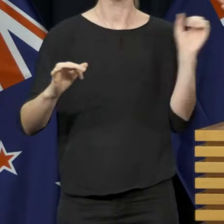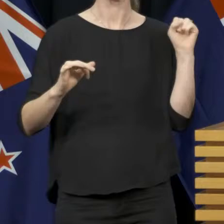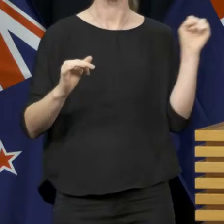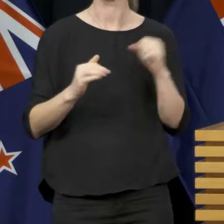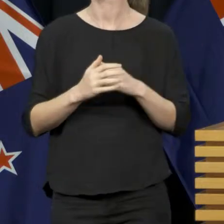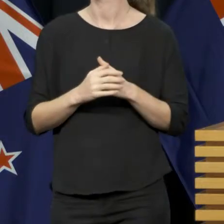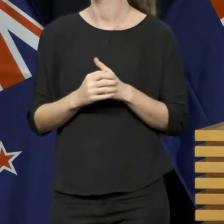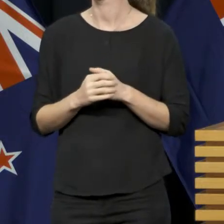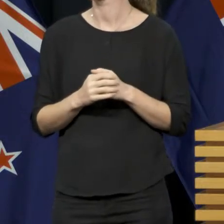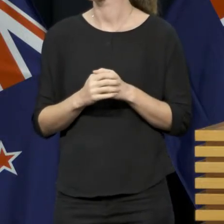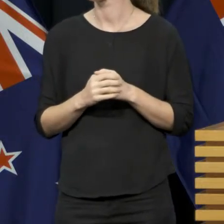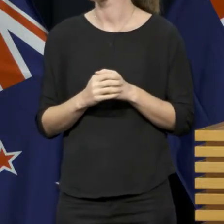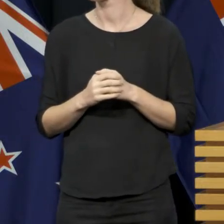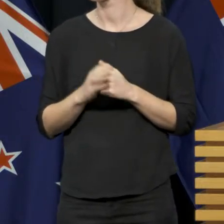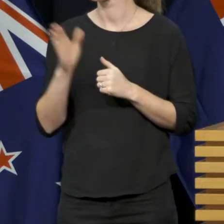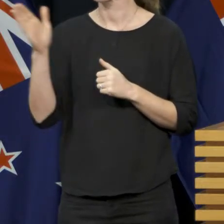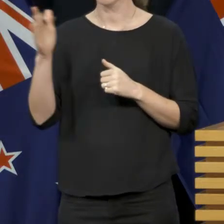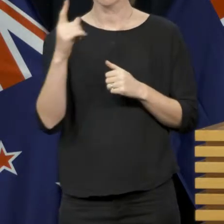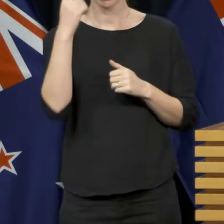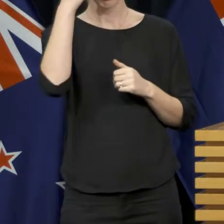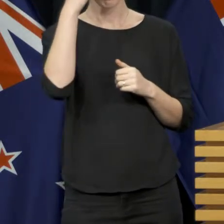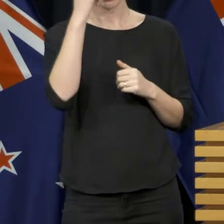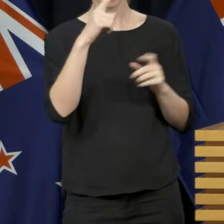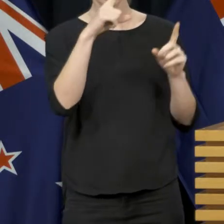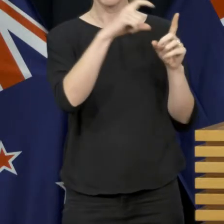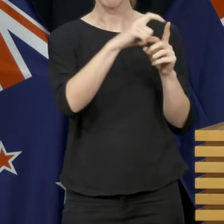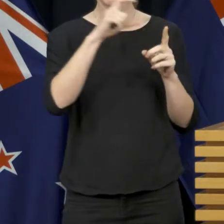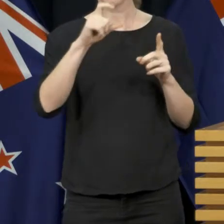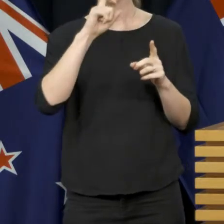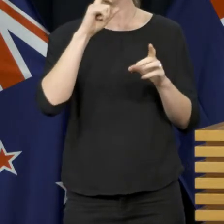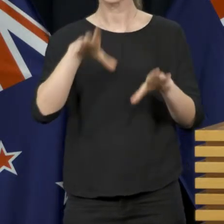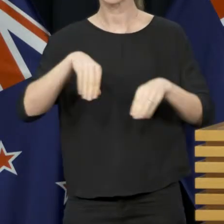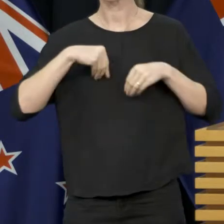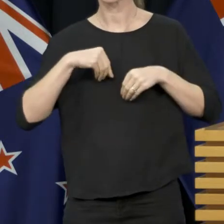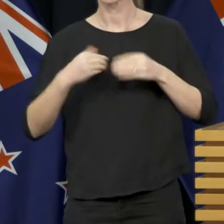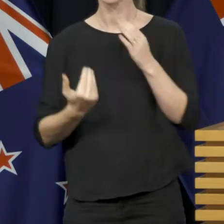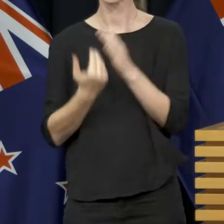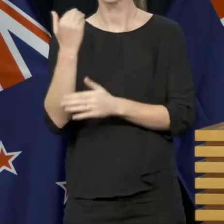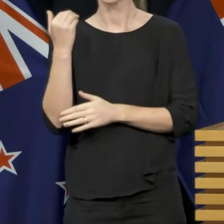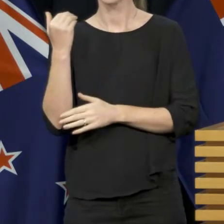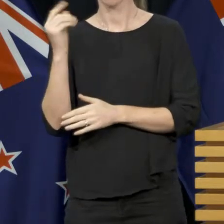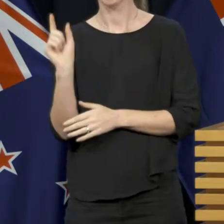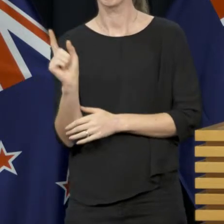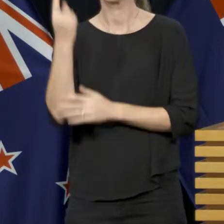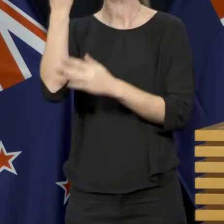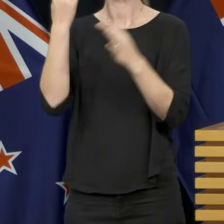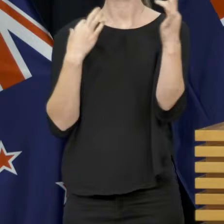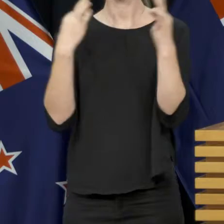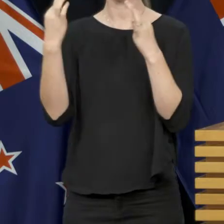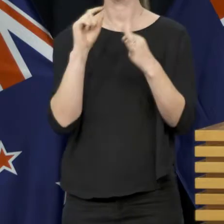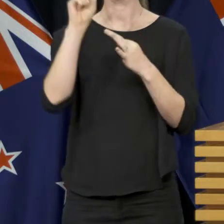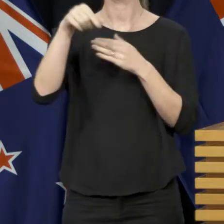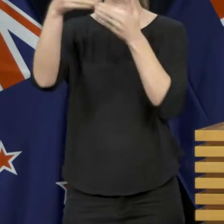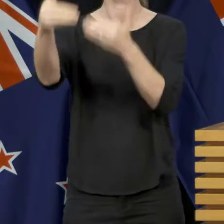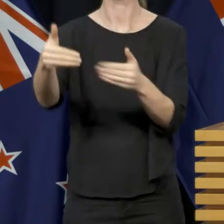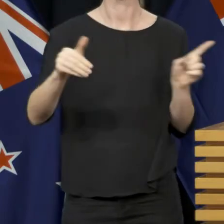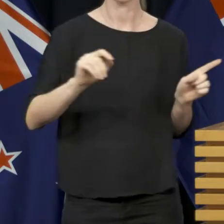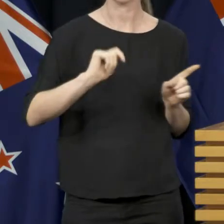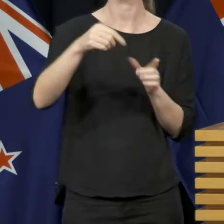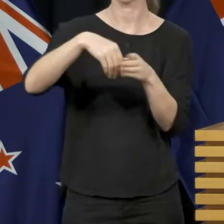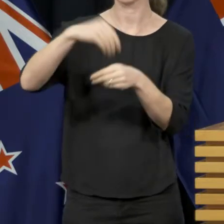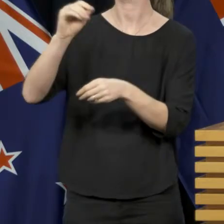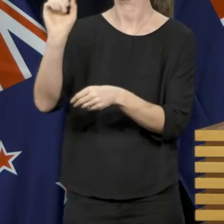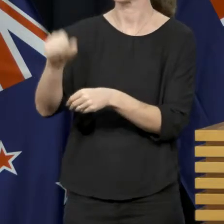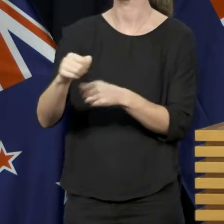to Yep. Clark taking up a different ministerial role next term? Is the door open and that outside of health? Post-election,